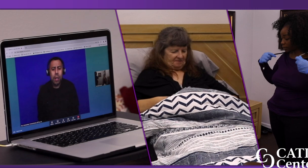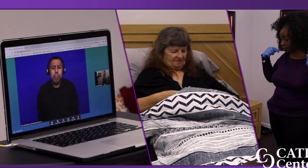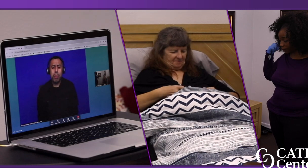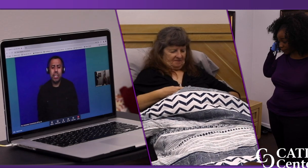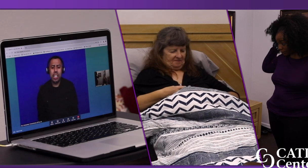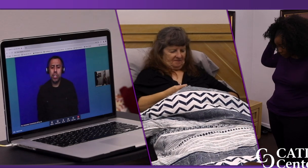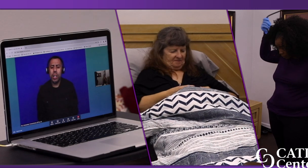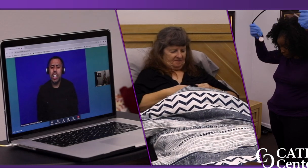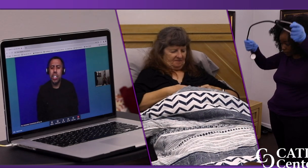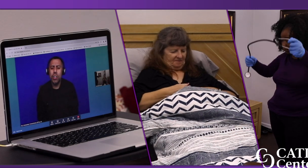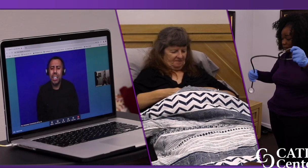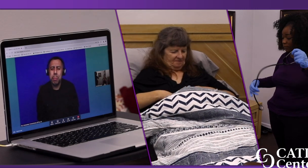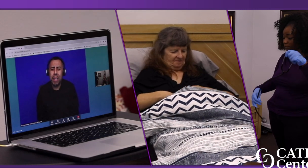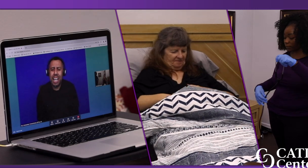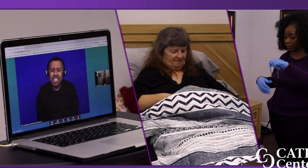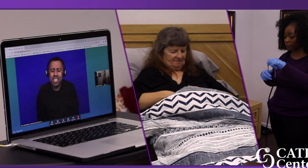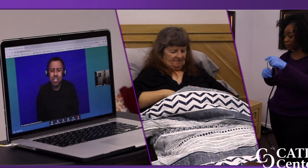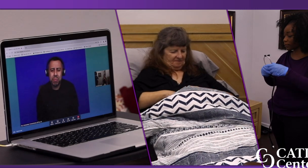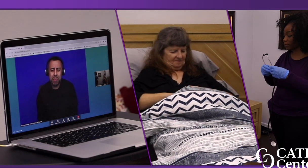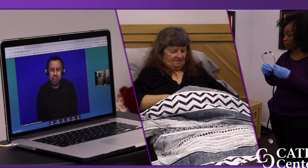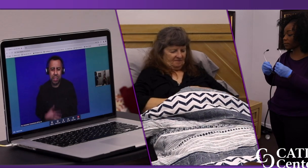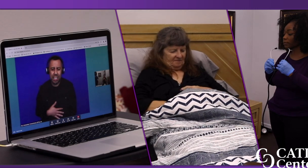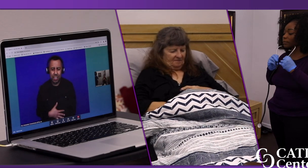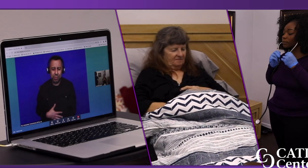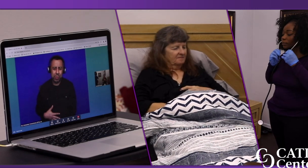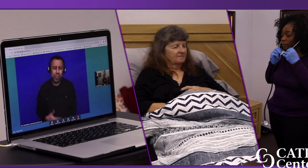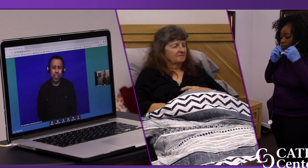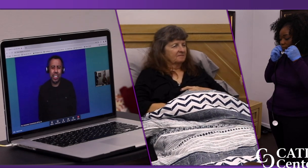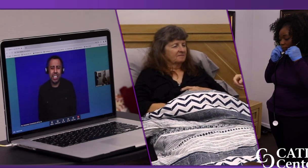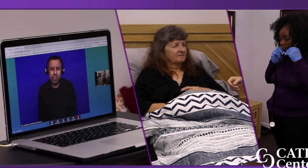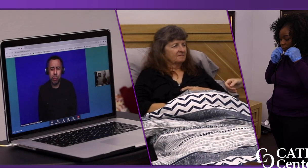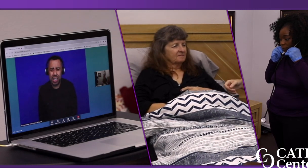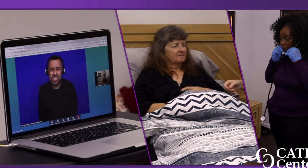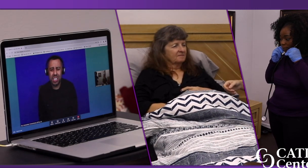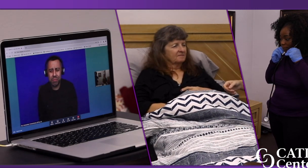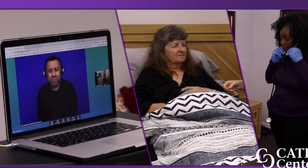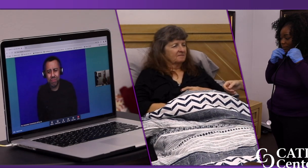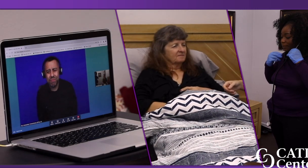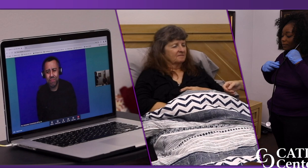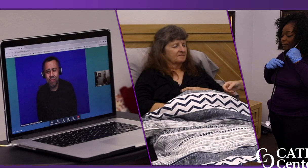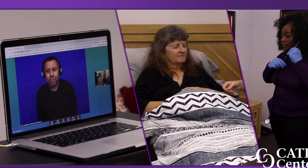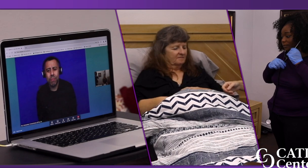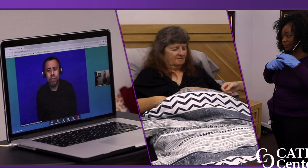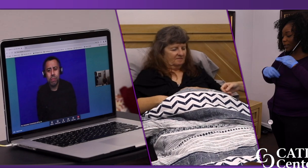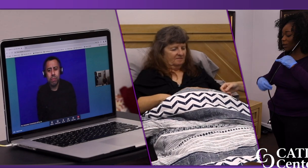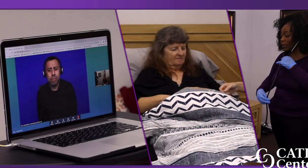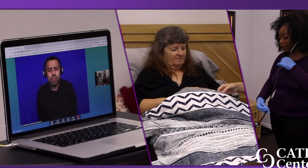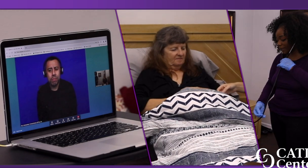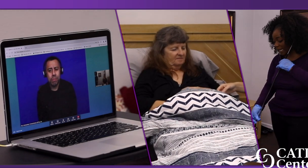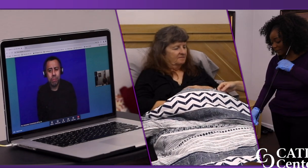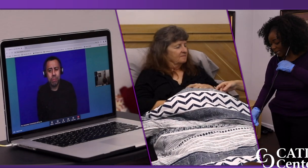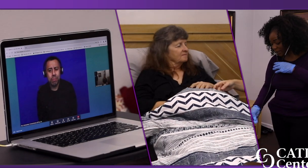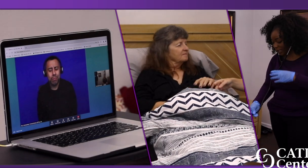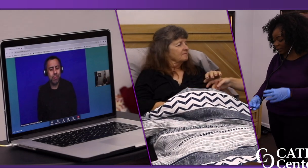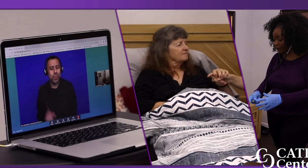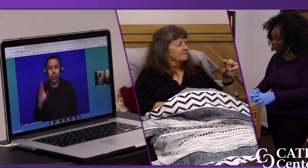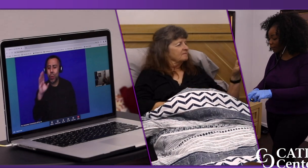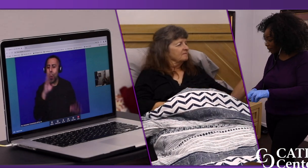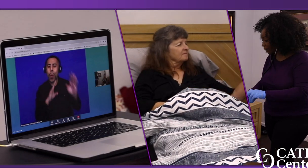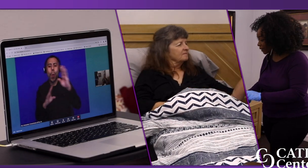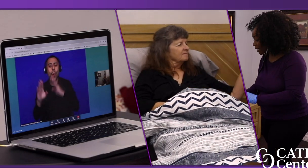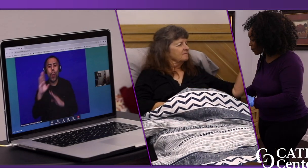Yes. But I just want to let you know that the bandage might be a little dirty and needs replacing. No worries. After I